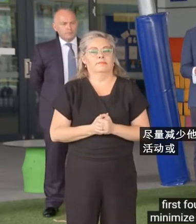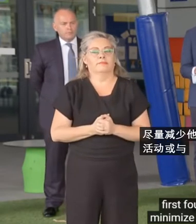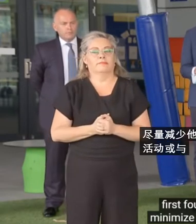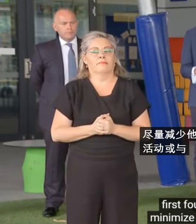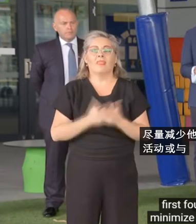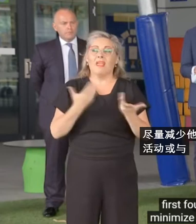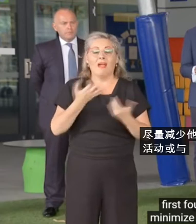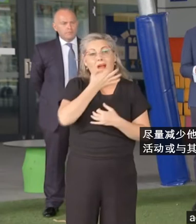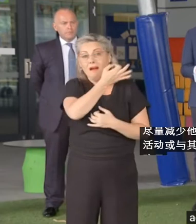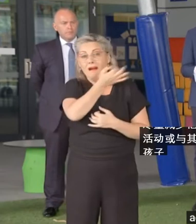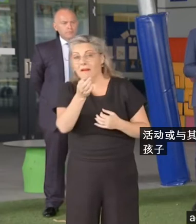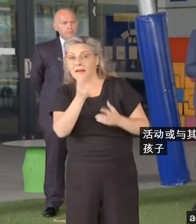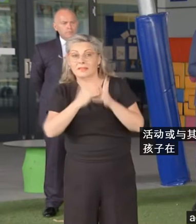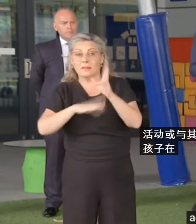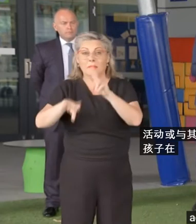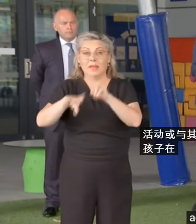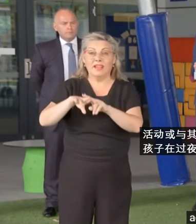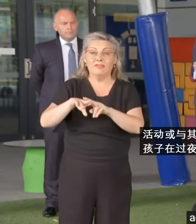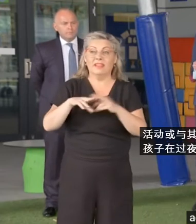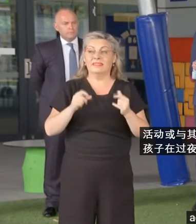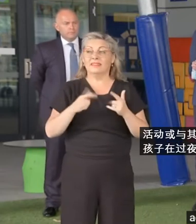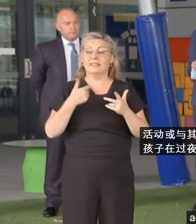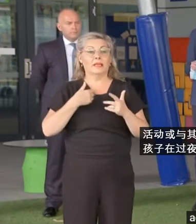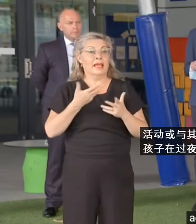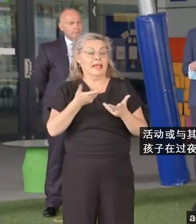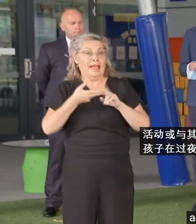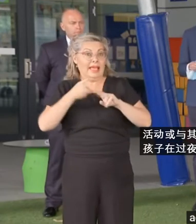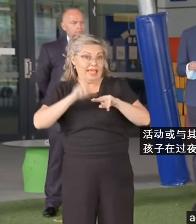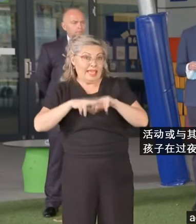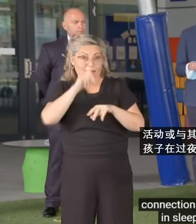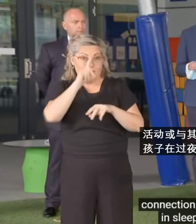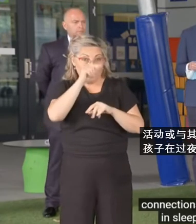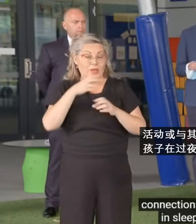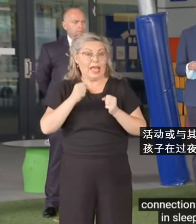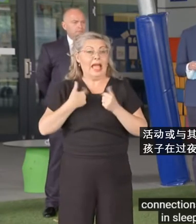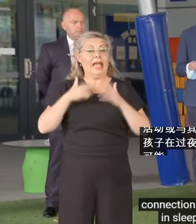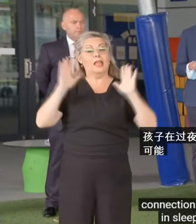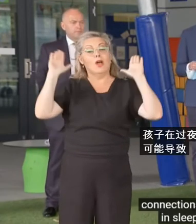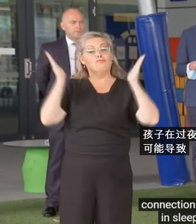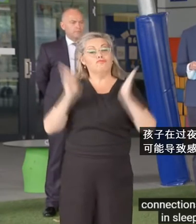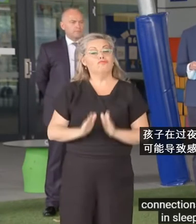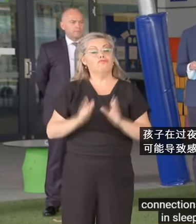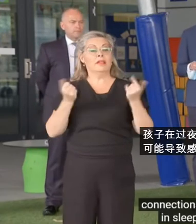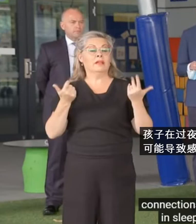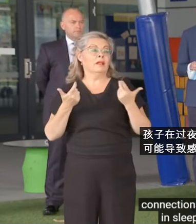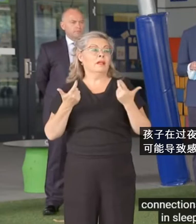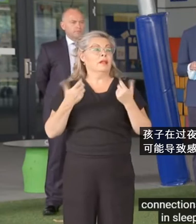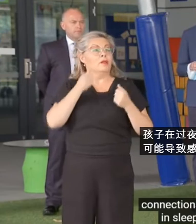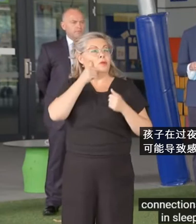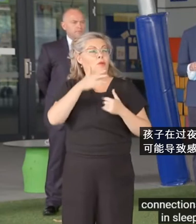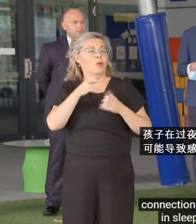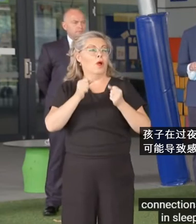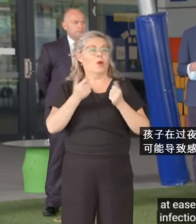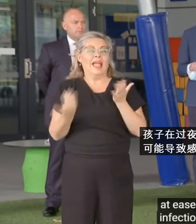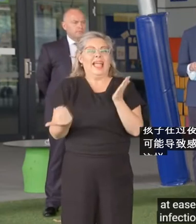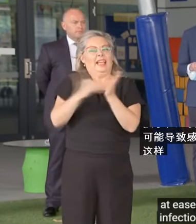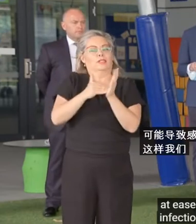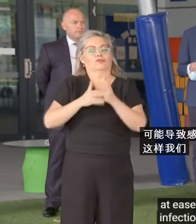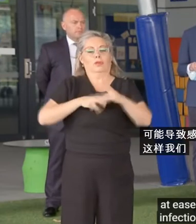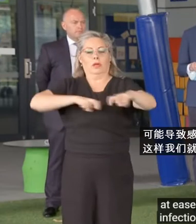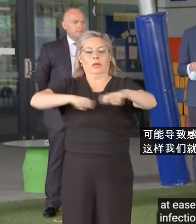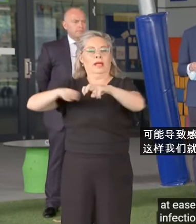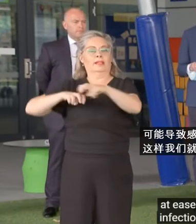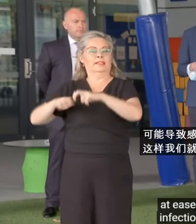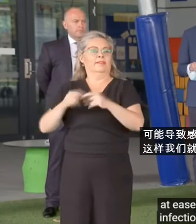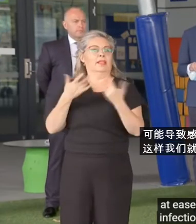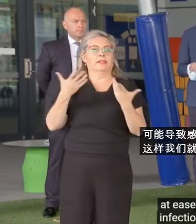or connections with other children in sleepovers and other activities that might drive infection, so that we